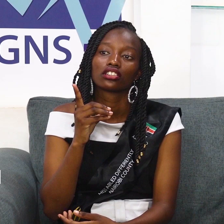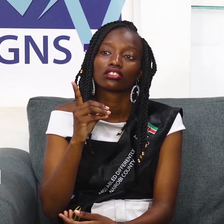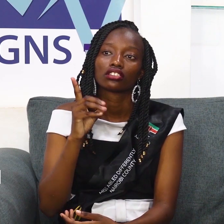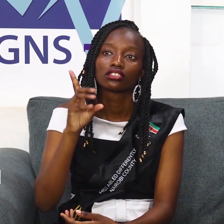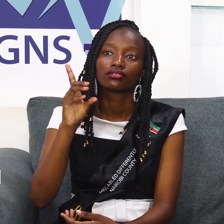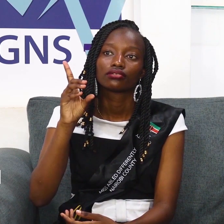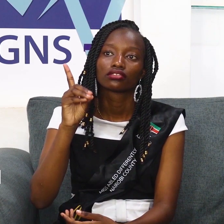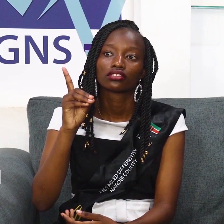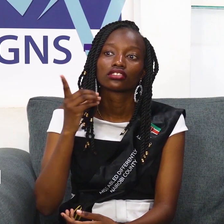In Dandora.